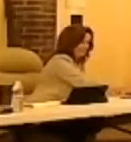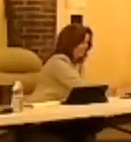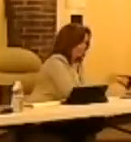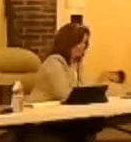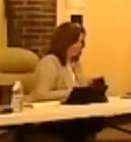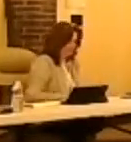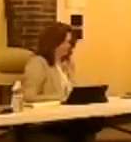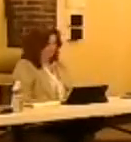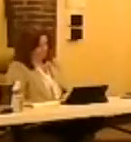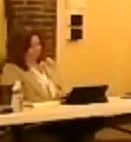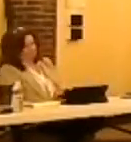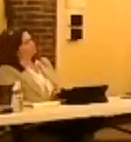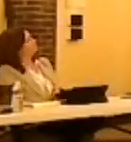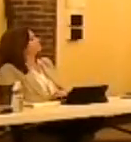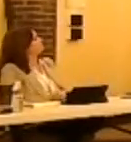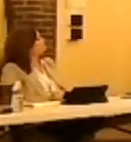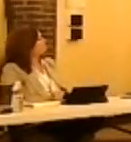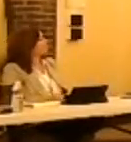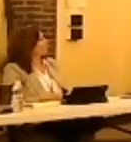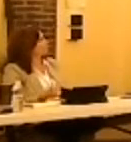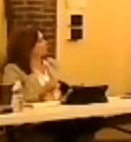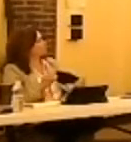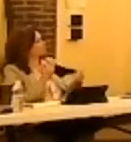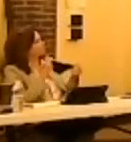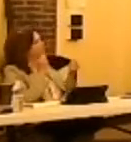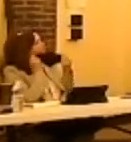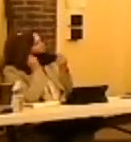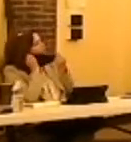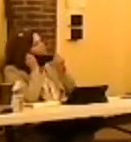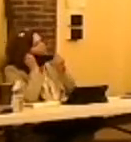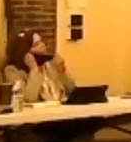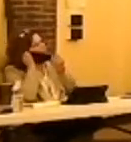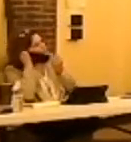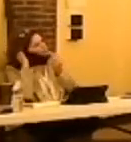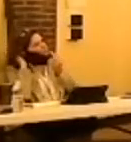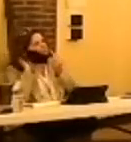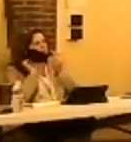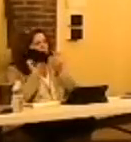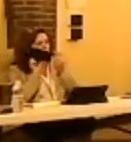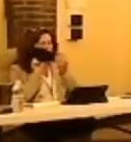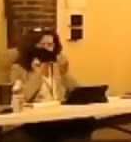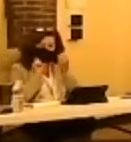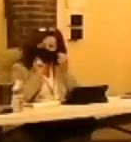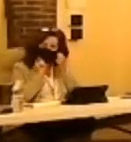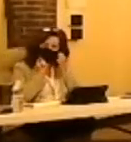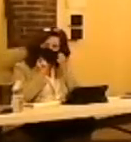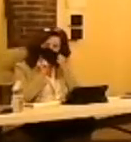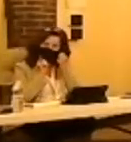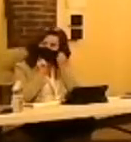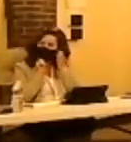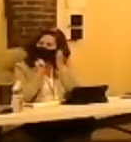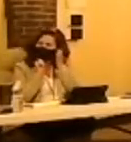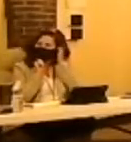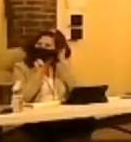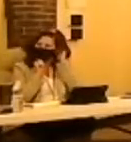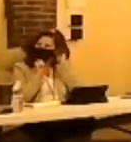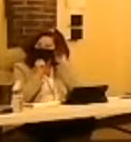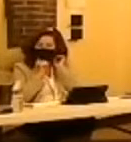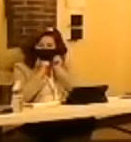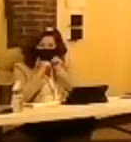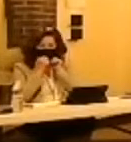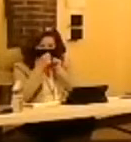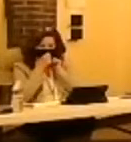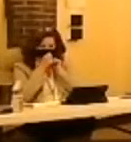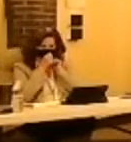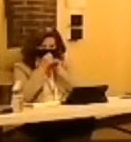We'll mention that when we get. Because if you look, that's what I wanted, I was gonna ask you about that before the meeting. If not, if